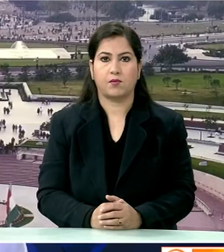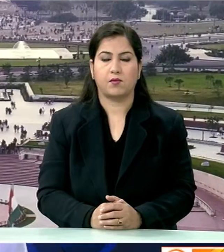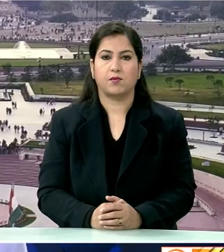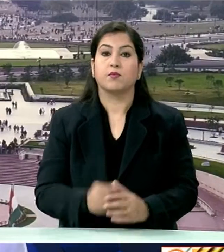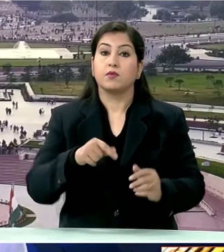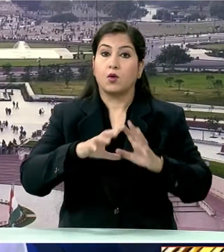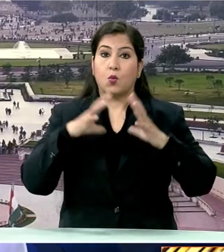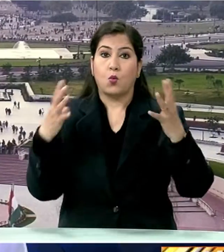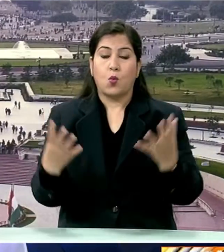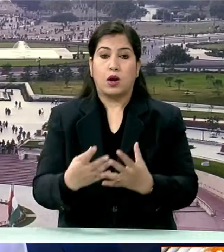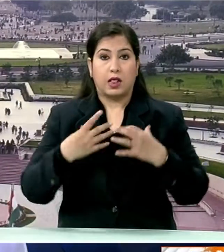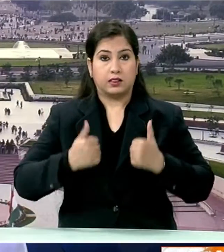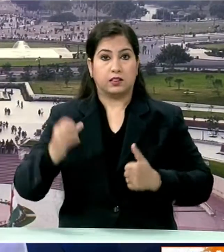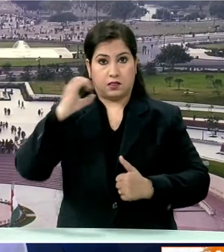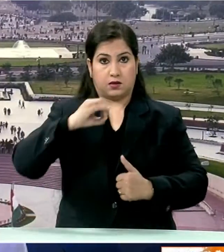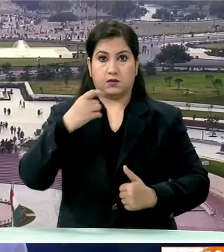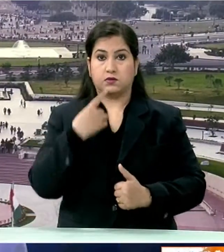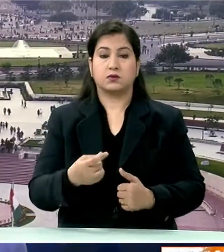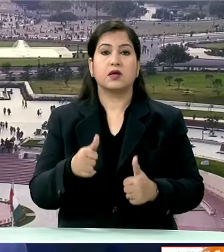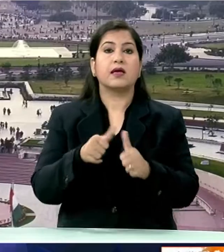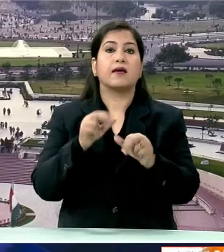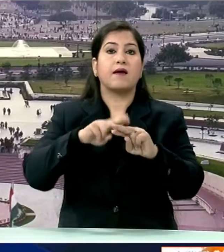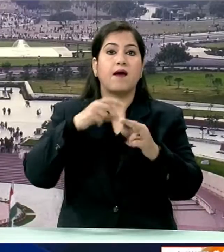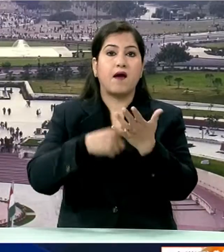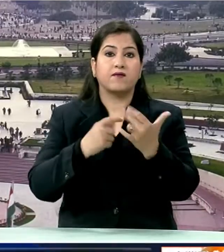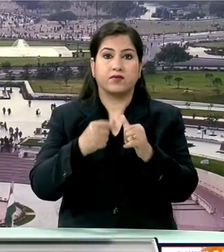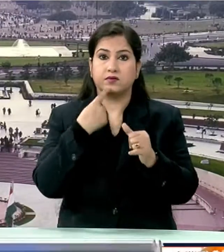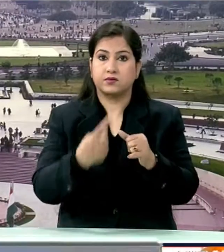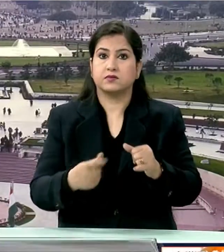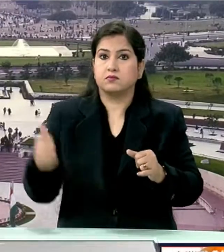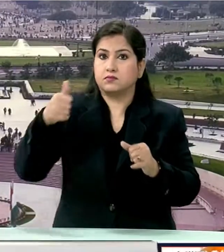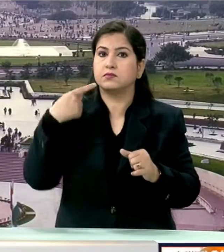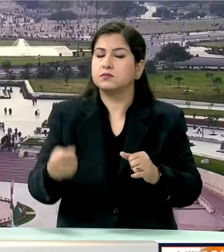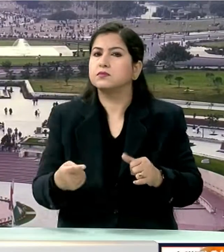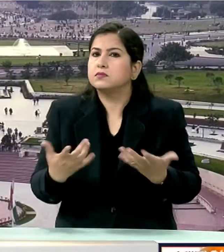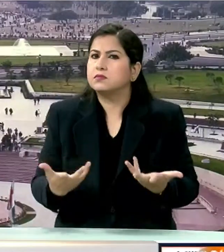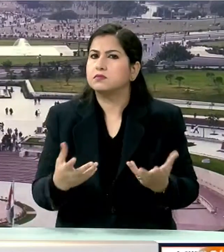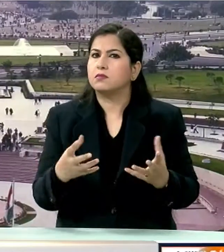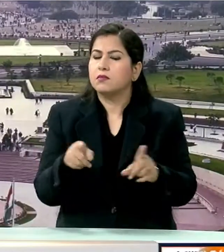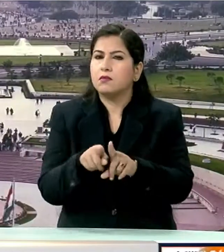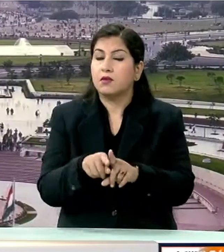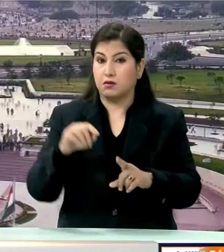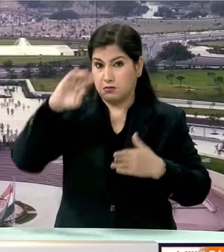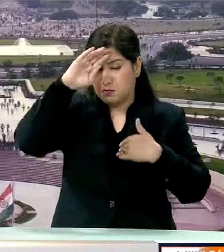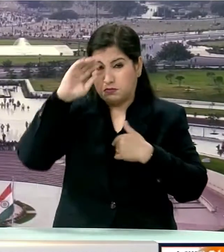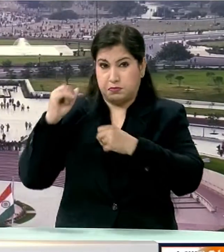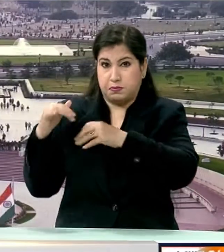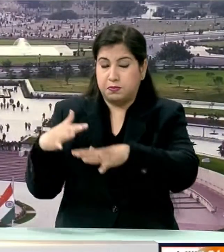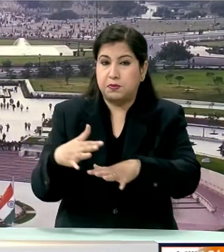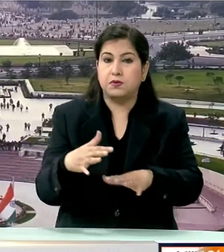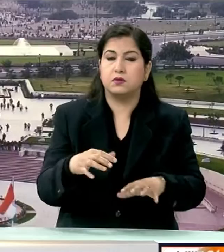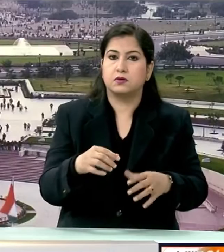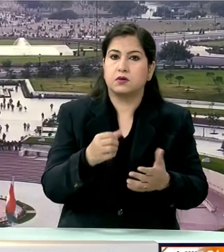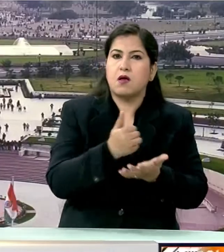The World Health Organization's African director has said that the continent's capacity to deal with the coronavirus outbreak